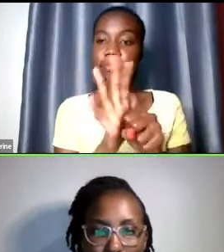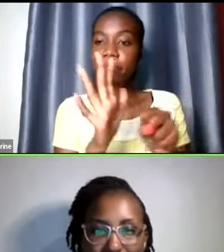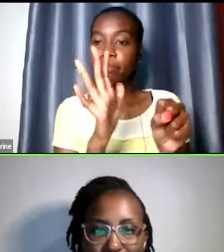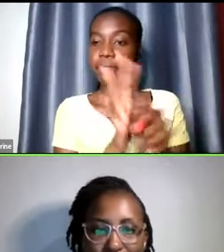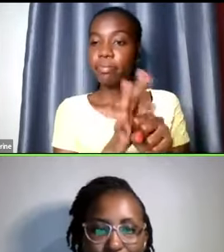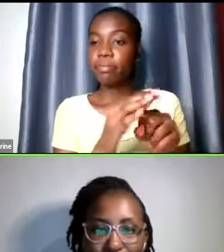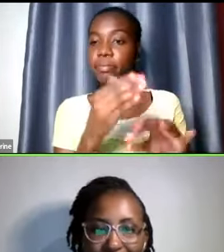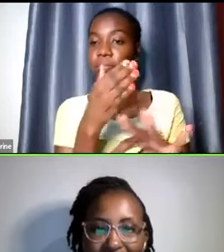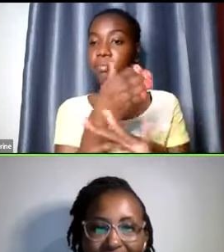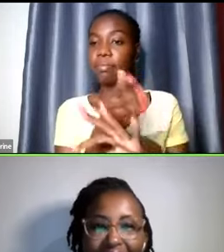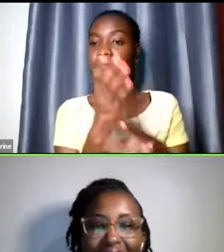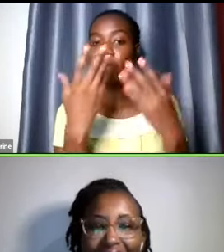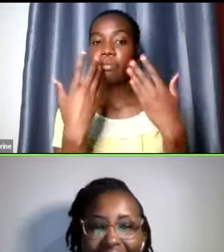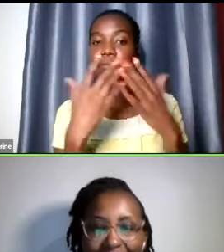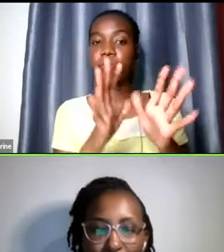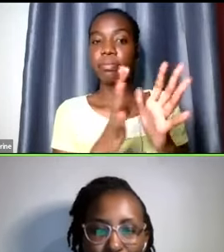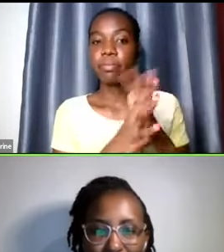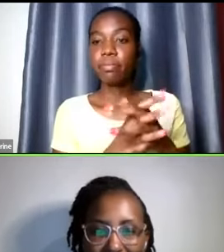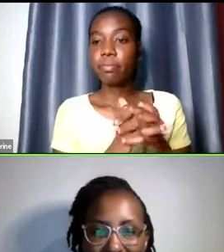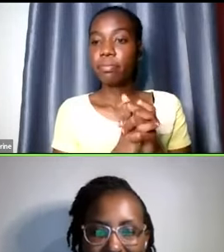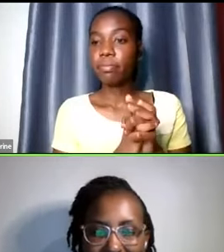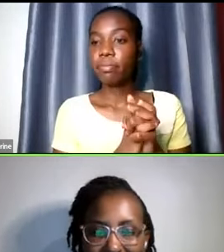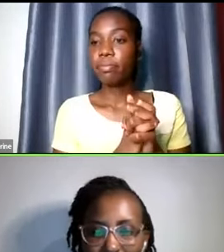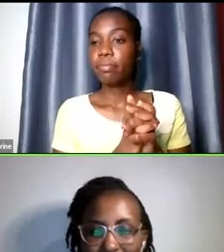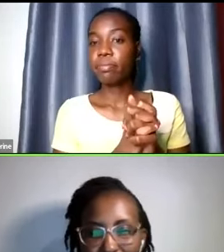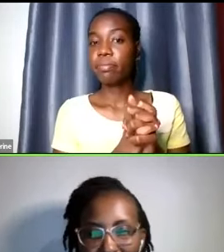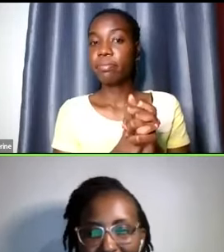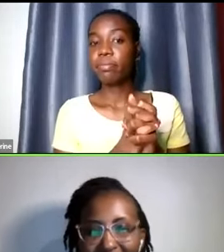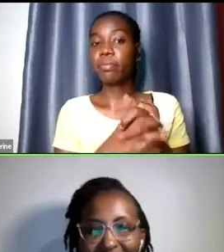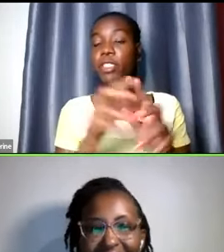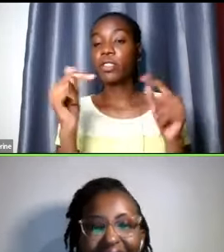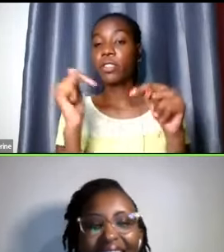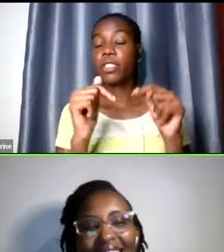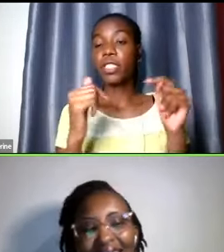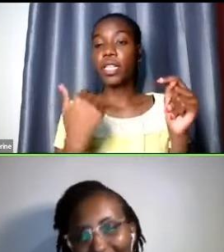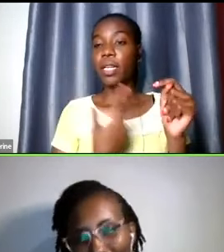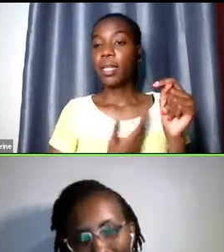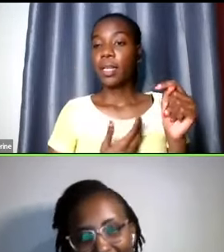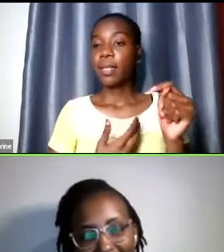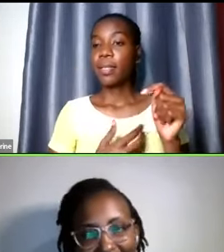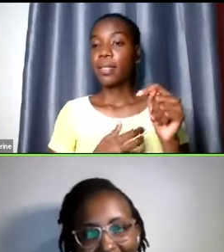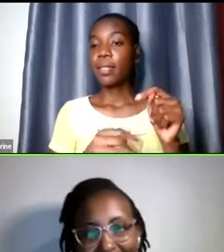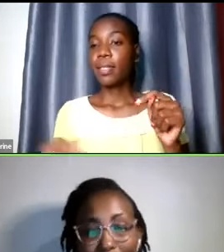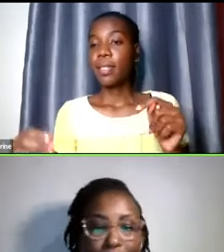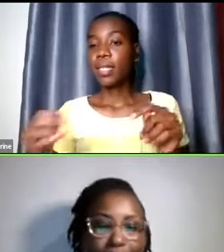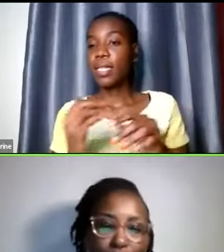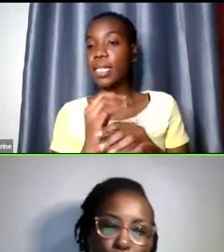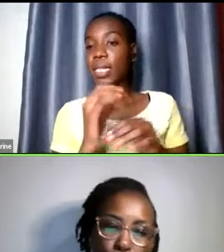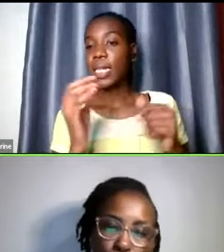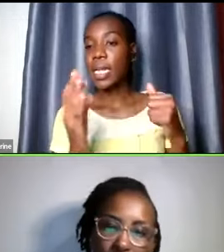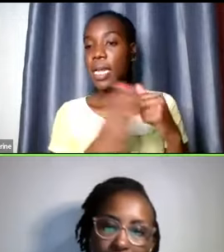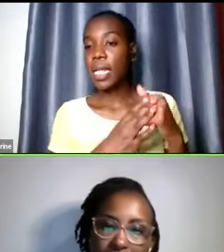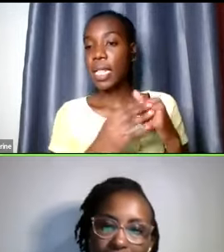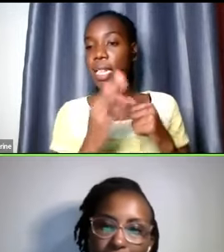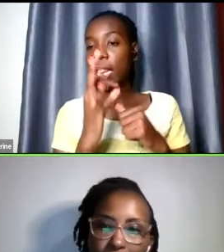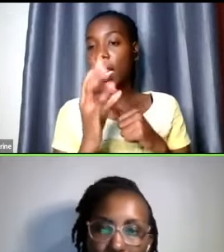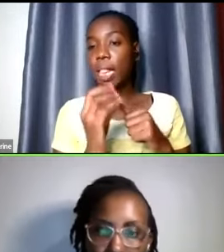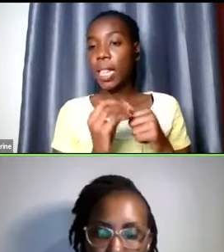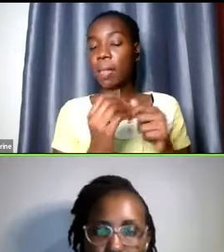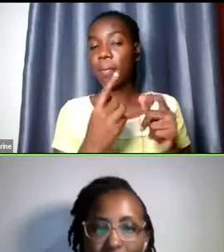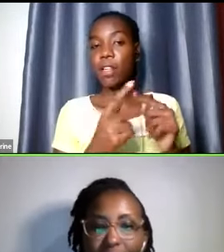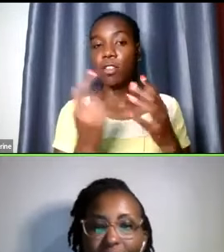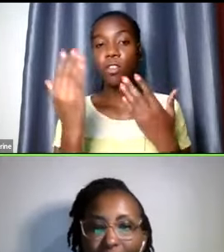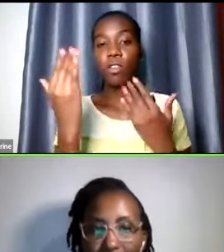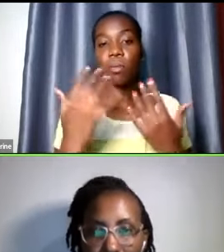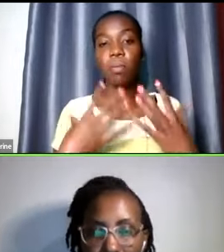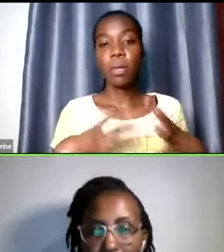We normally try to finish slightly before 9:30, but today I can see it's slightly past 9:30. But I hope you guys have been